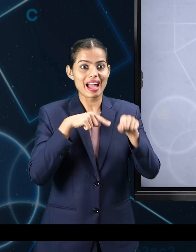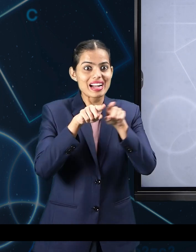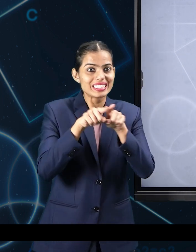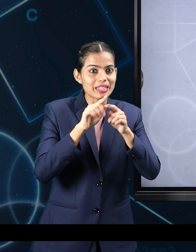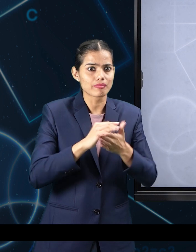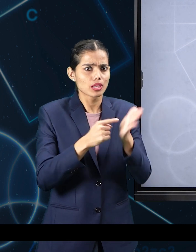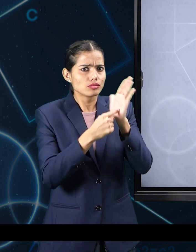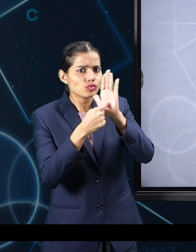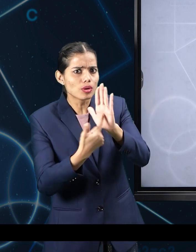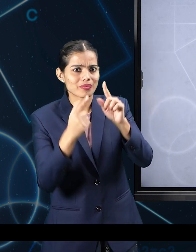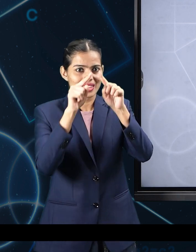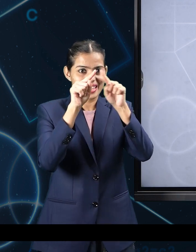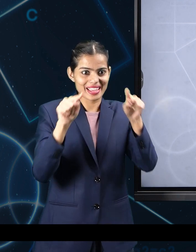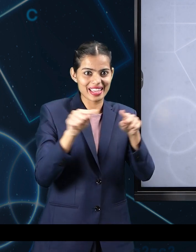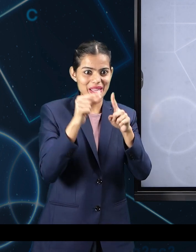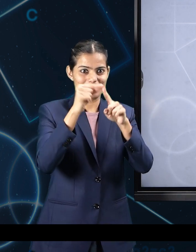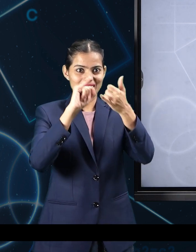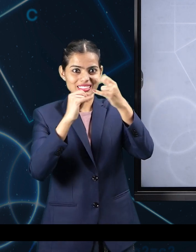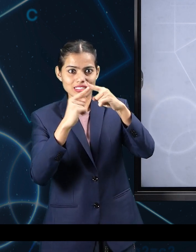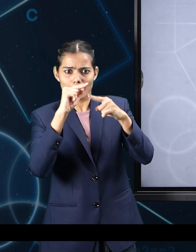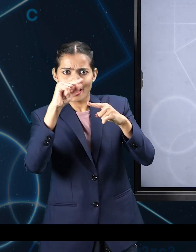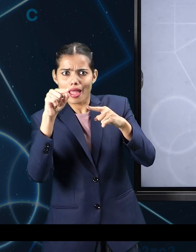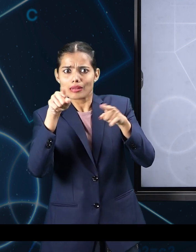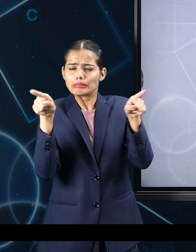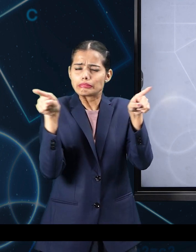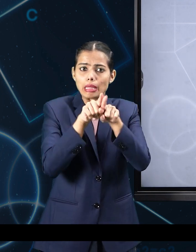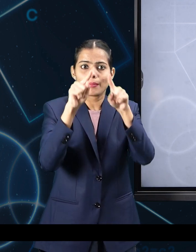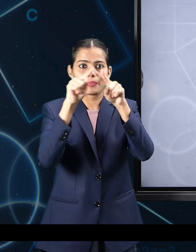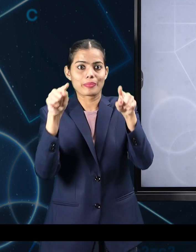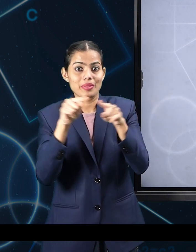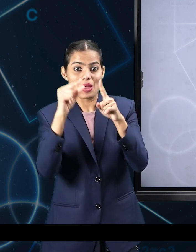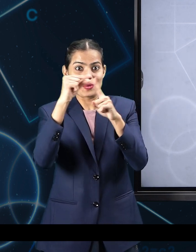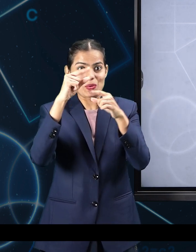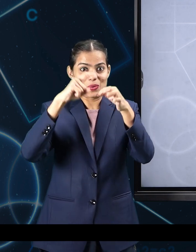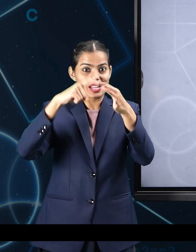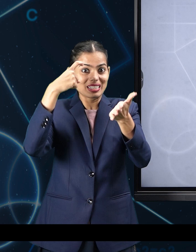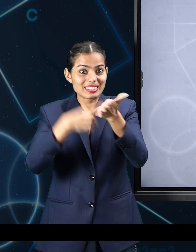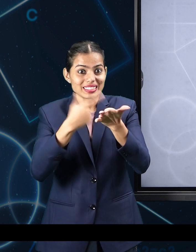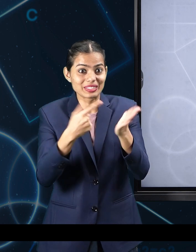Example. Show that triangle PST similar triangle PQR